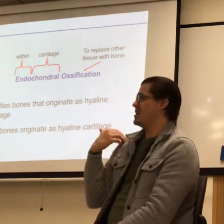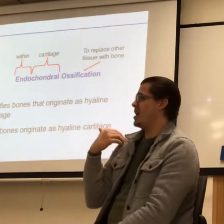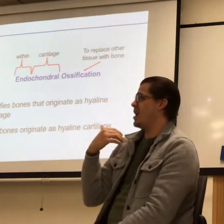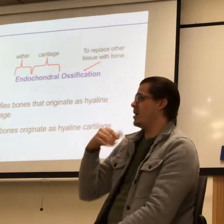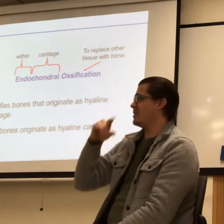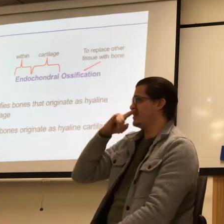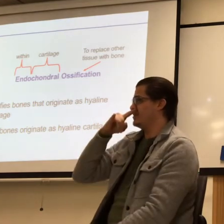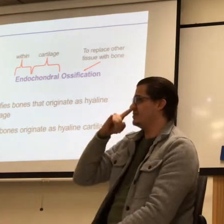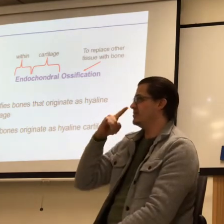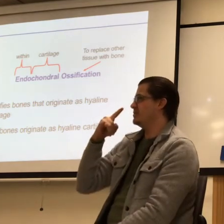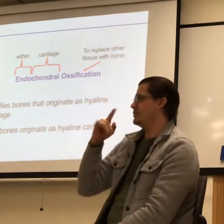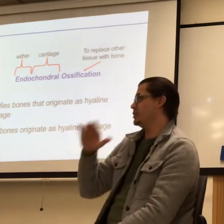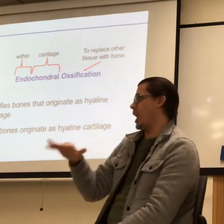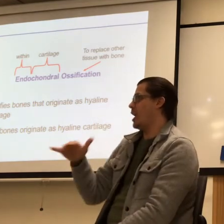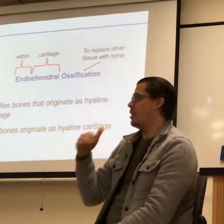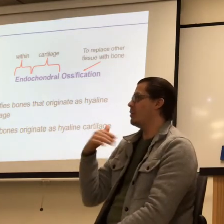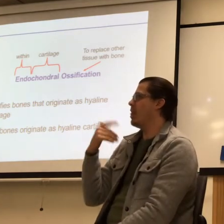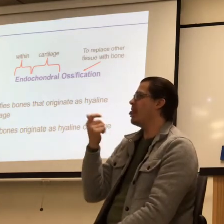of cartilage.